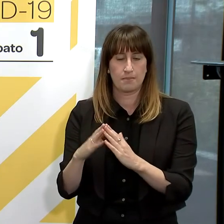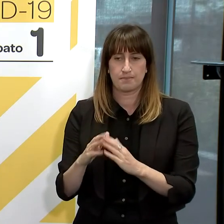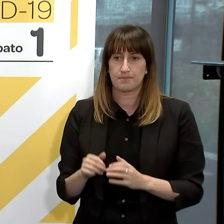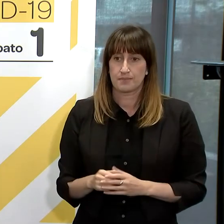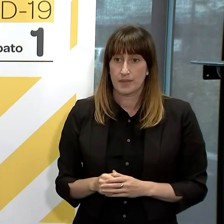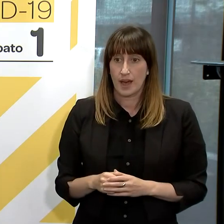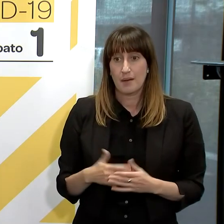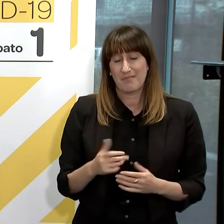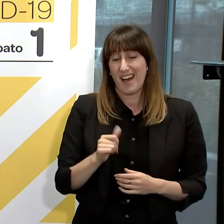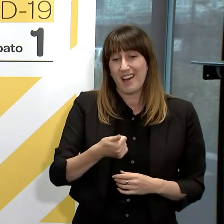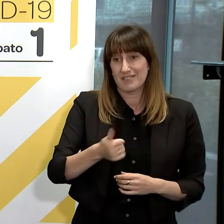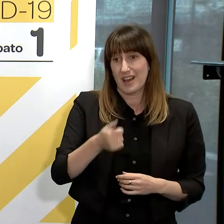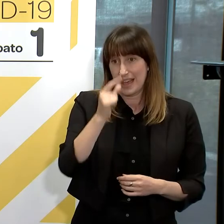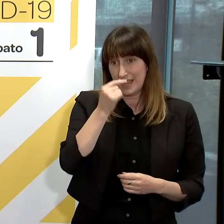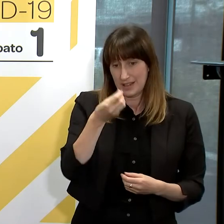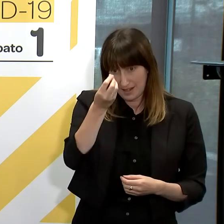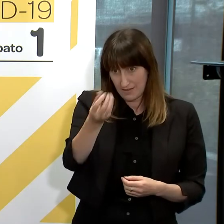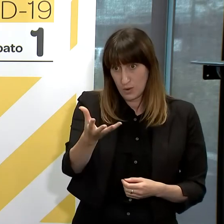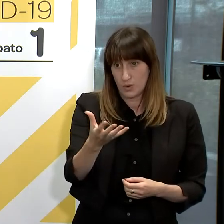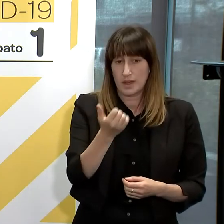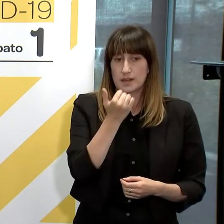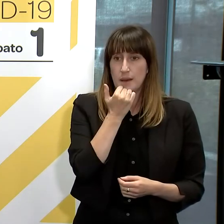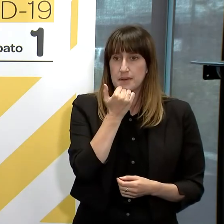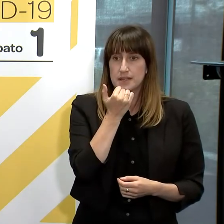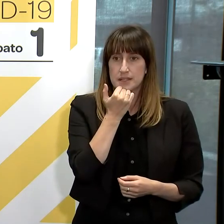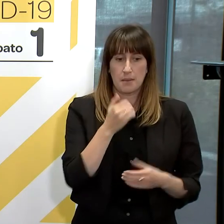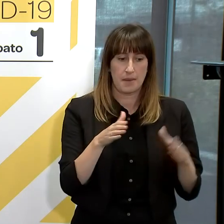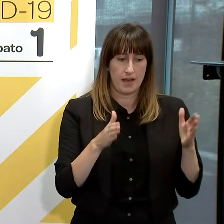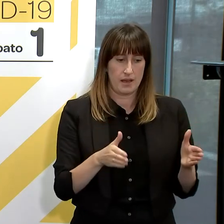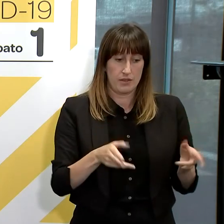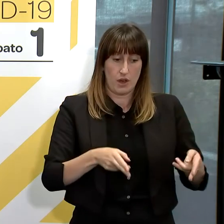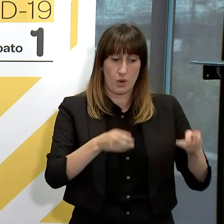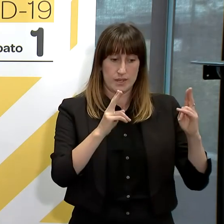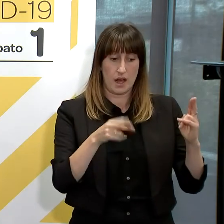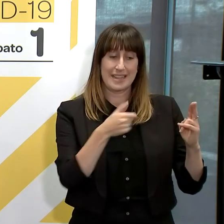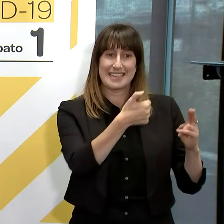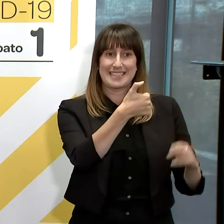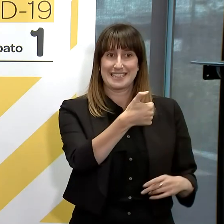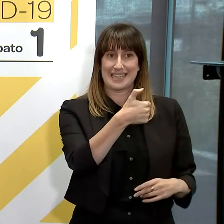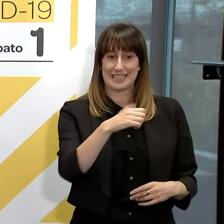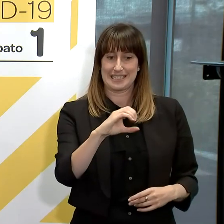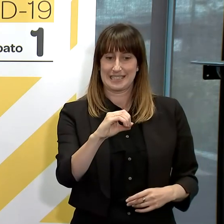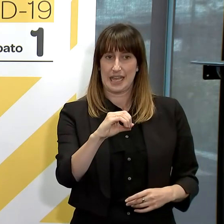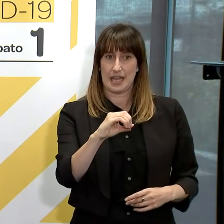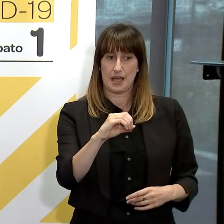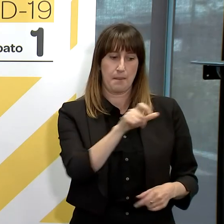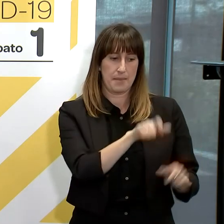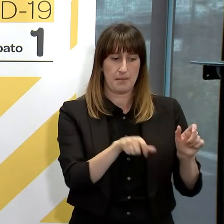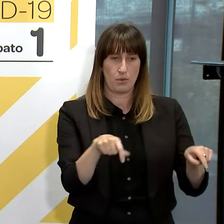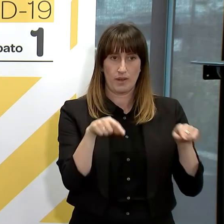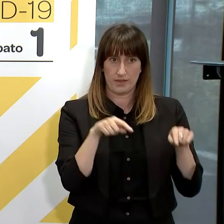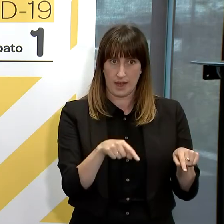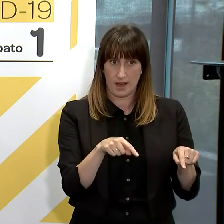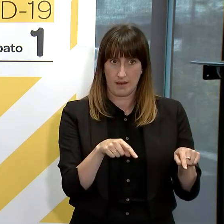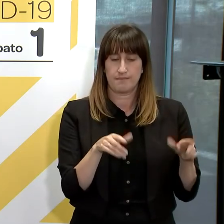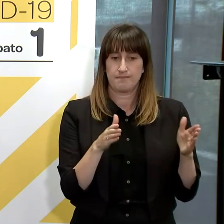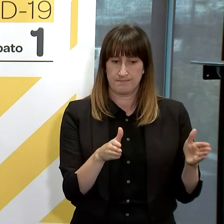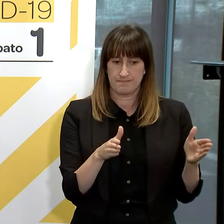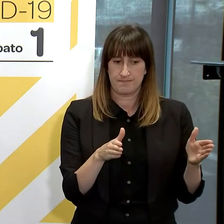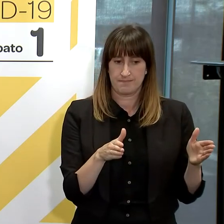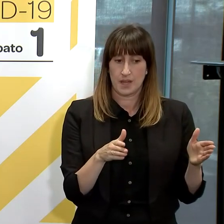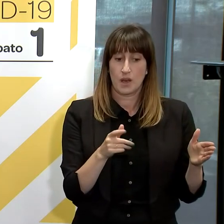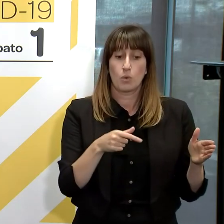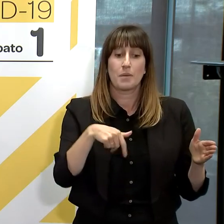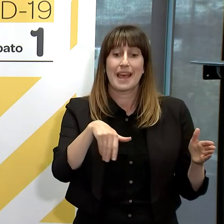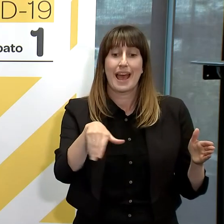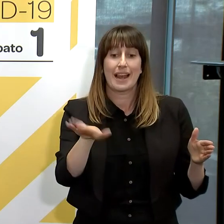numbers afterwards, but I was advised this morning there are 60 people who are left at the Pullman, and they will be due for